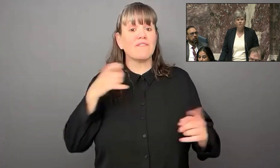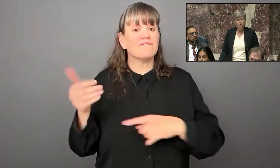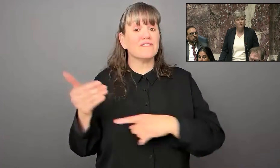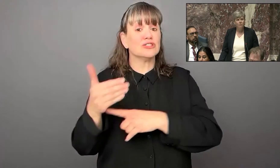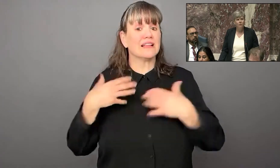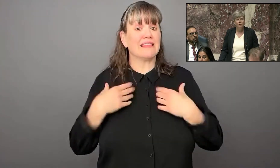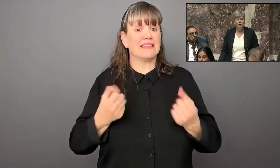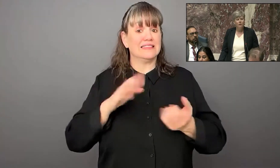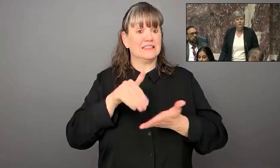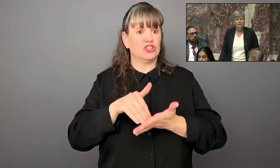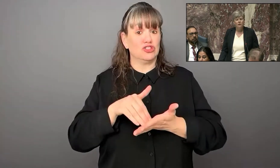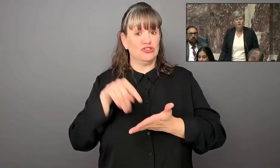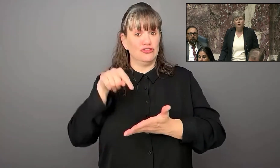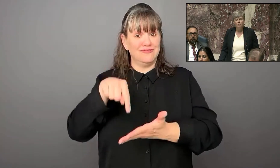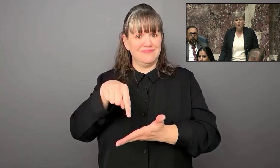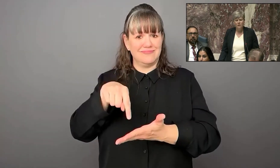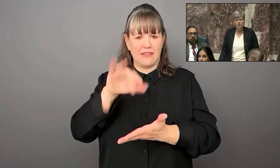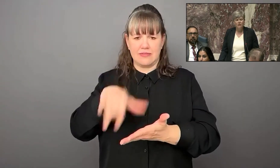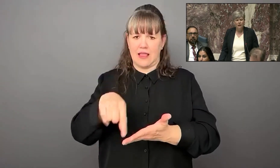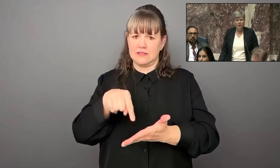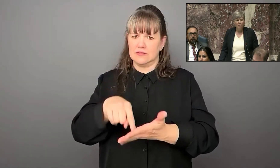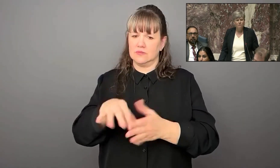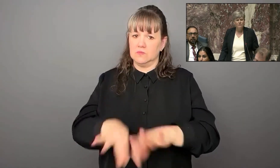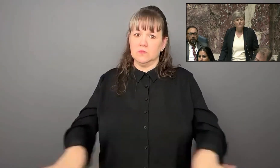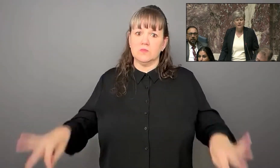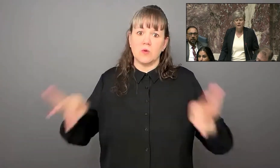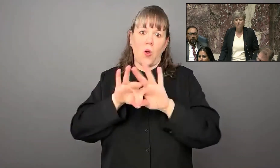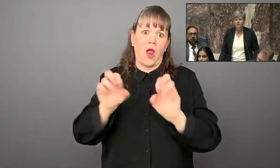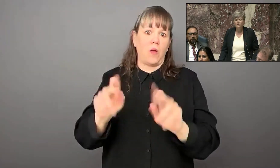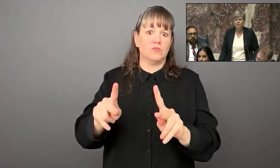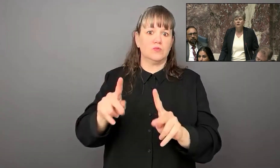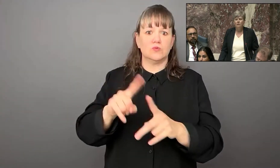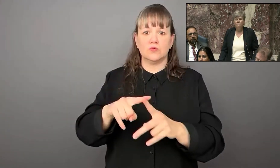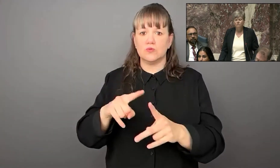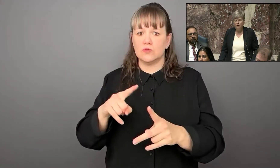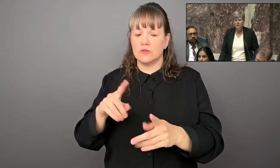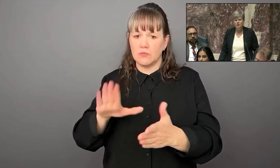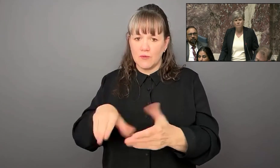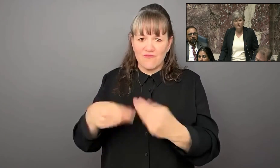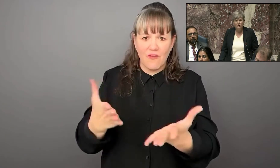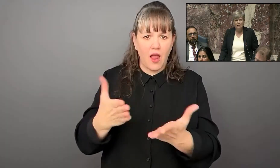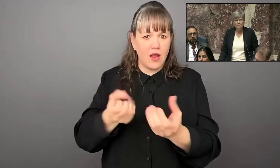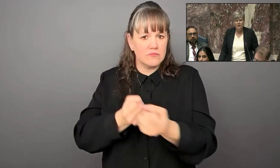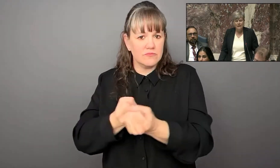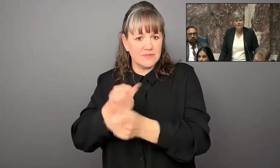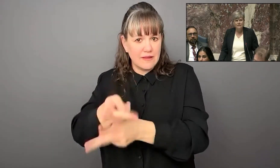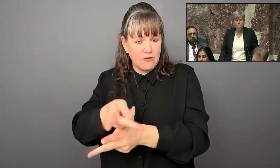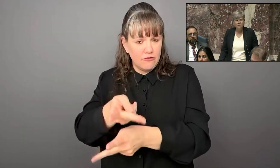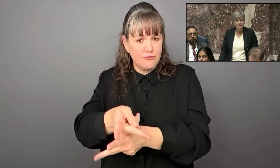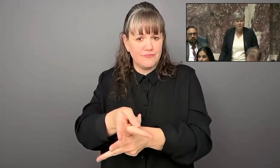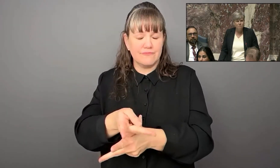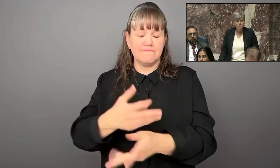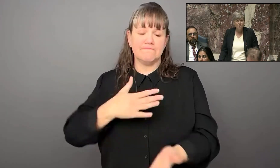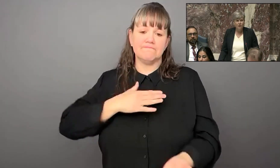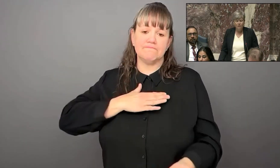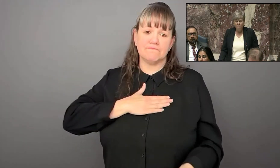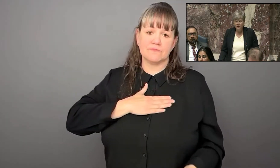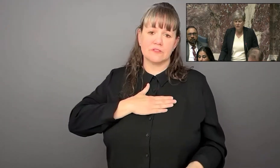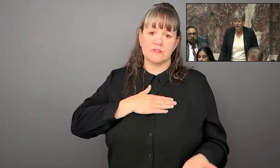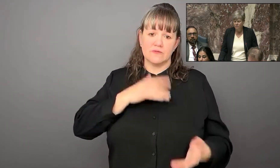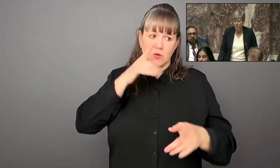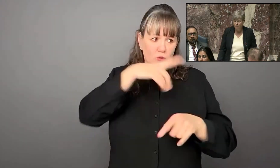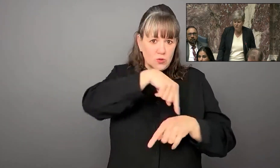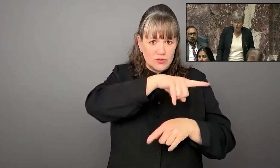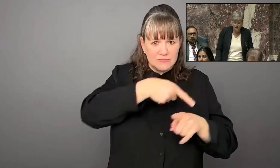to give people the compassionate care that they need under the very specialized guidance of teams of